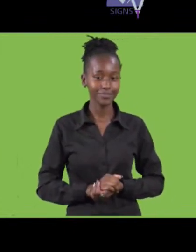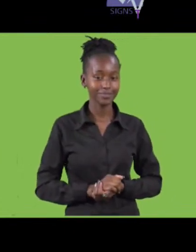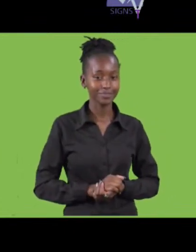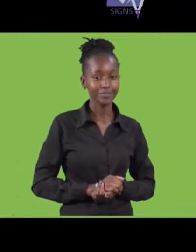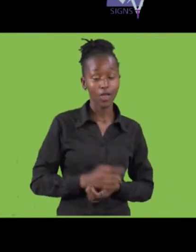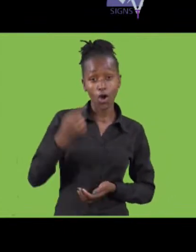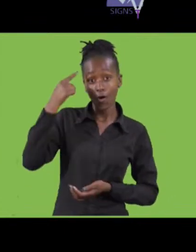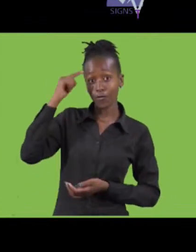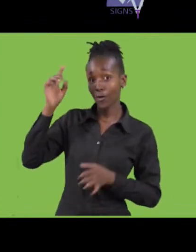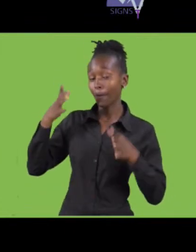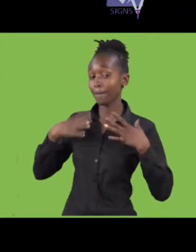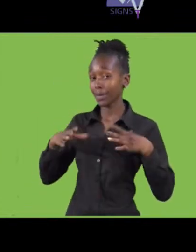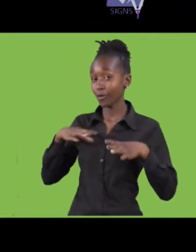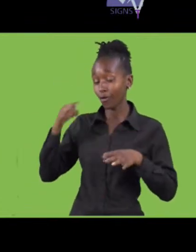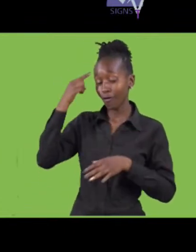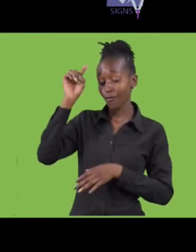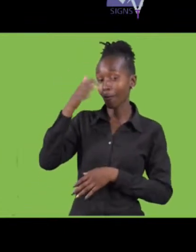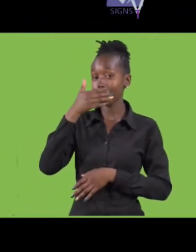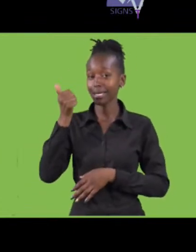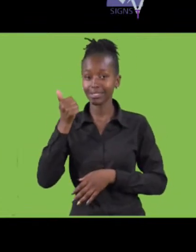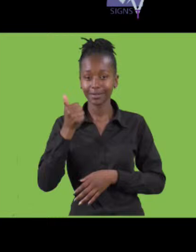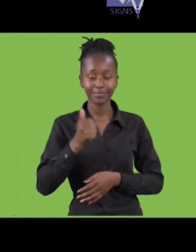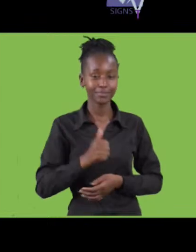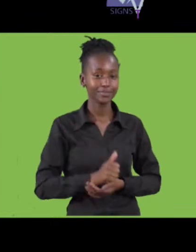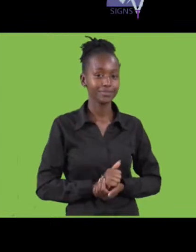For people, for better.